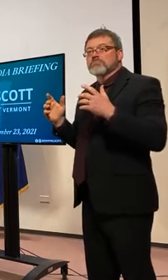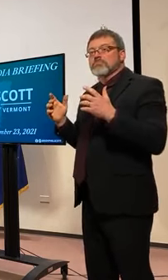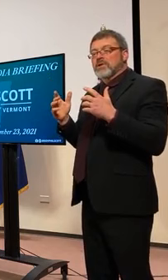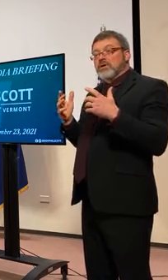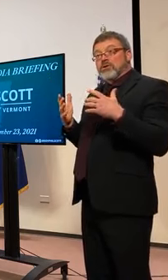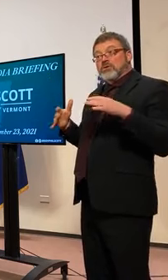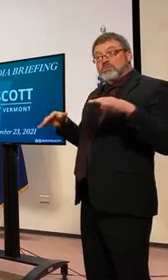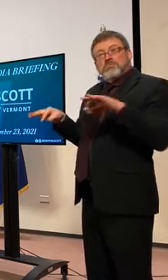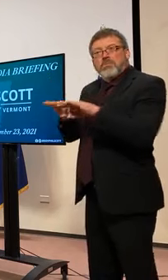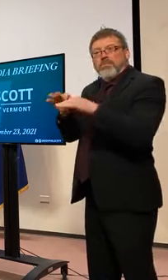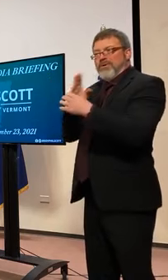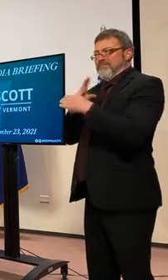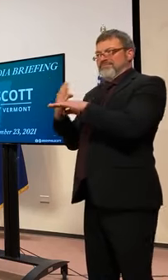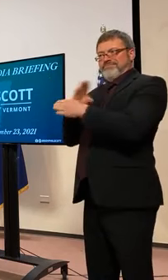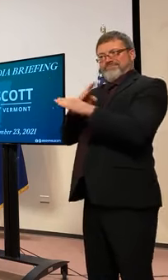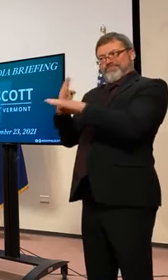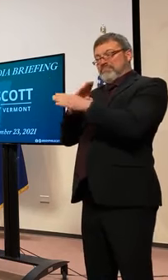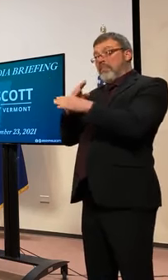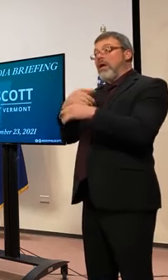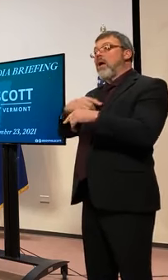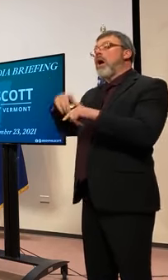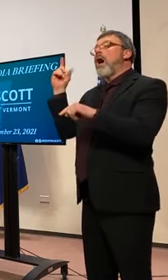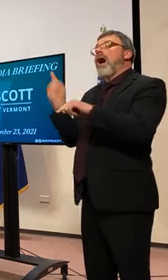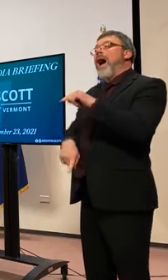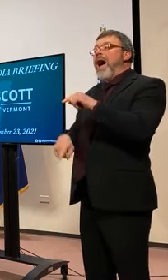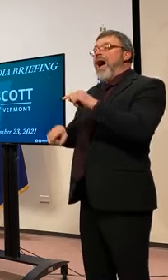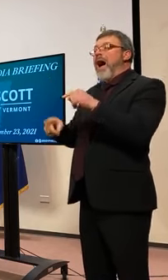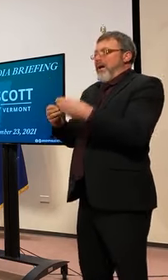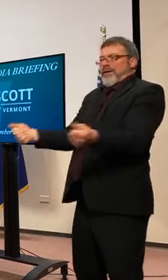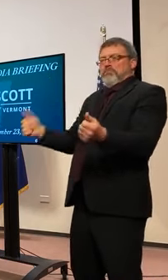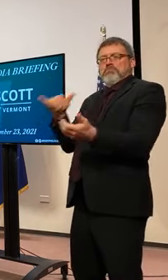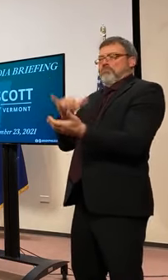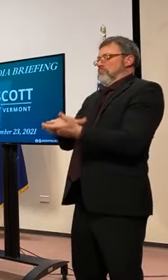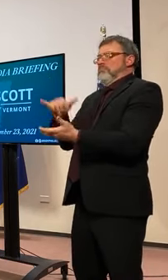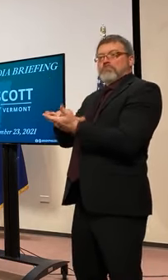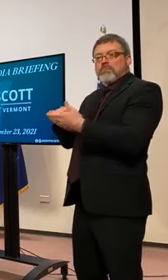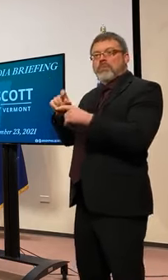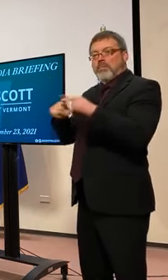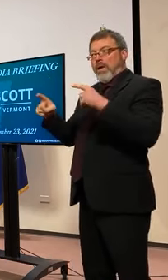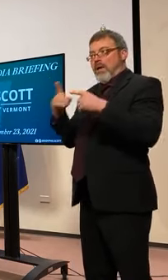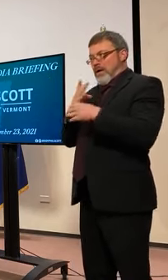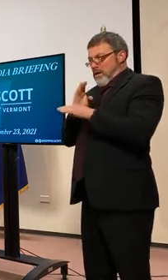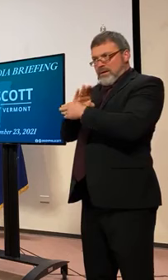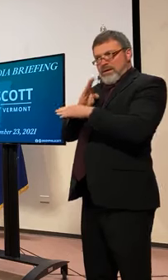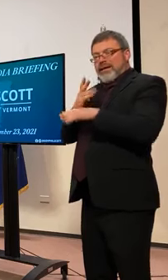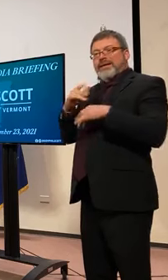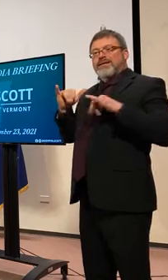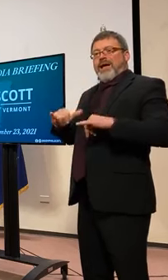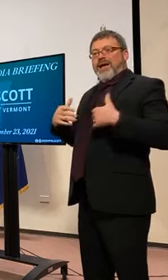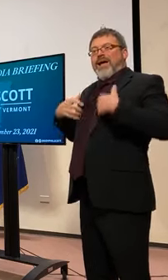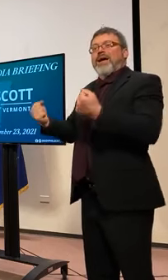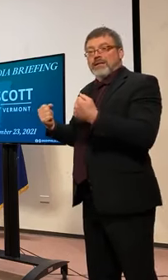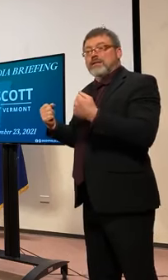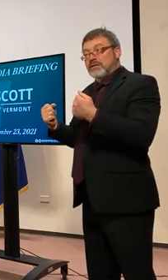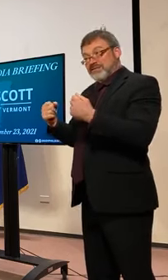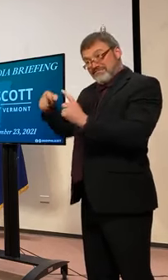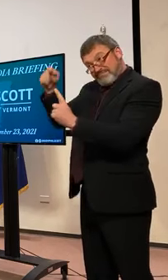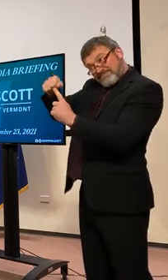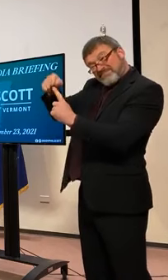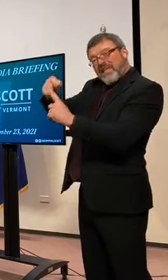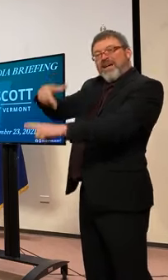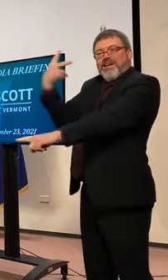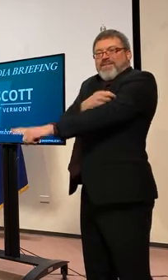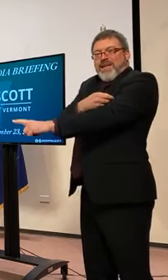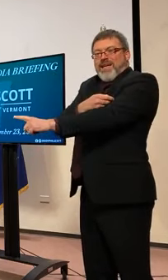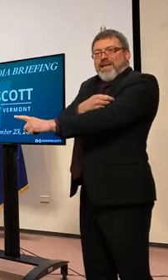we have. That's why my team continues to make vaccines and boosters as accessible as